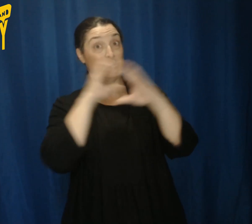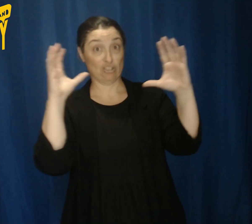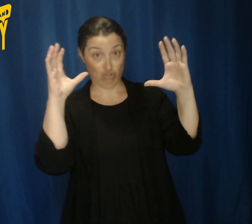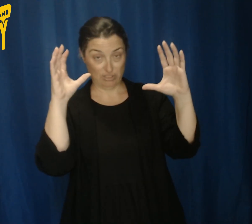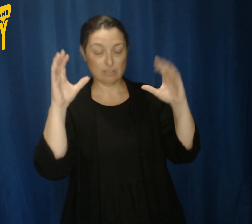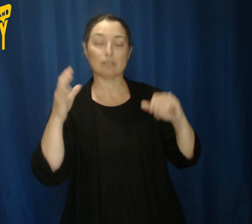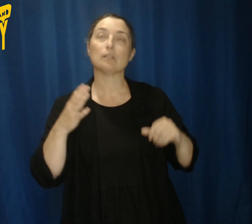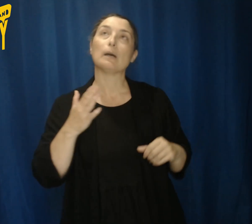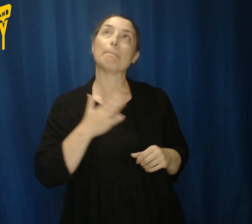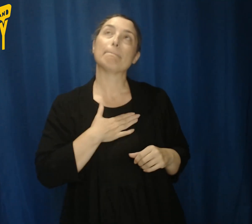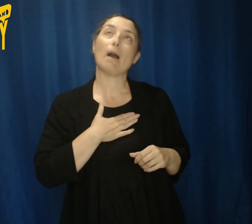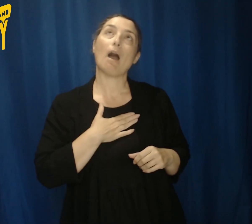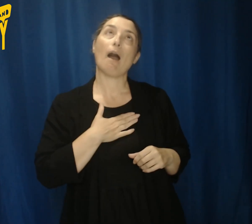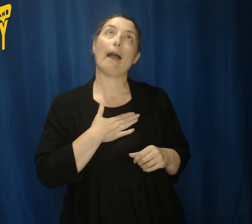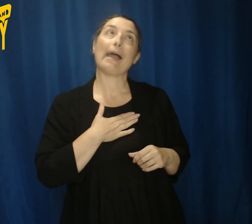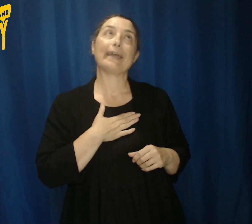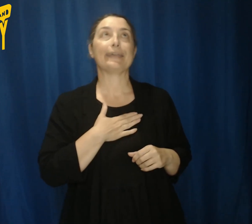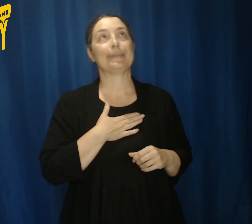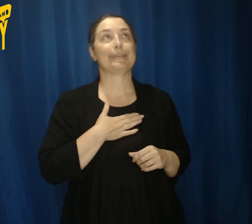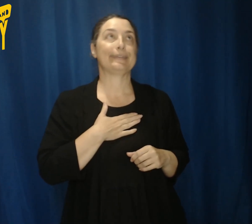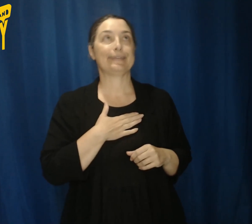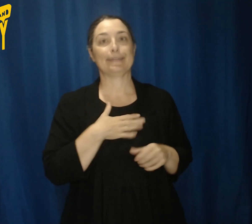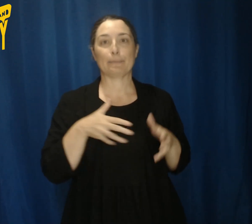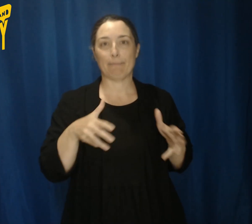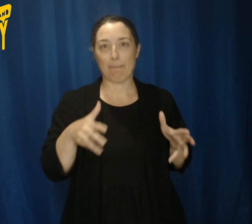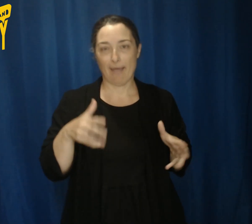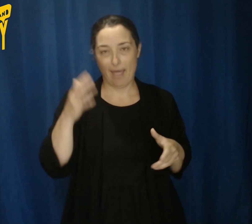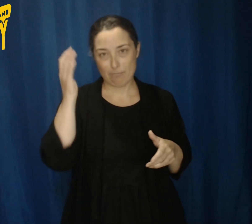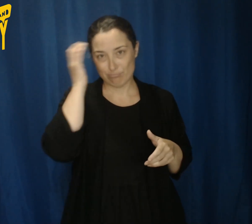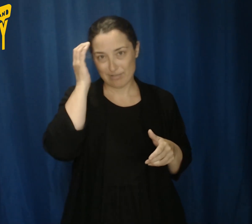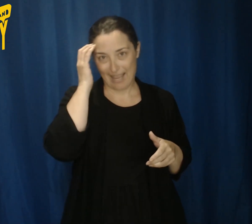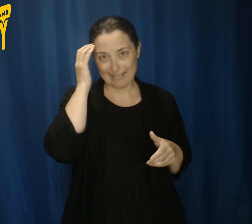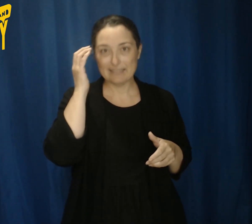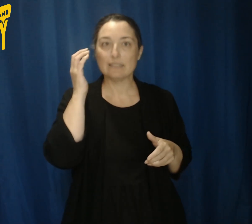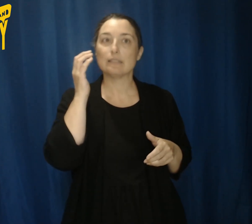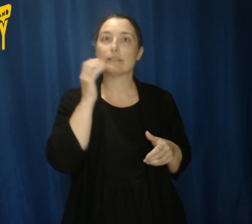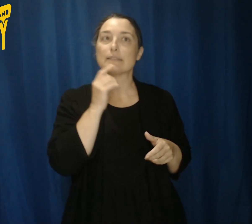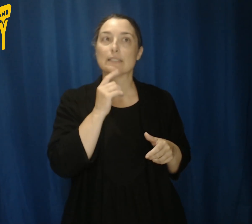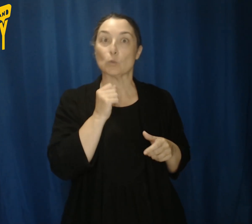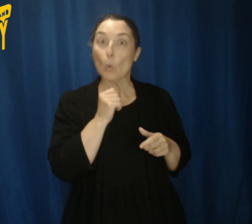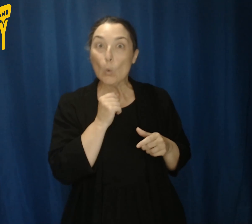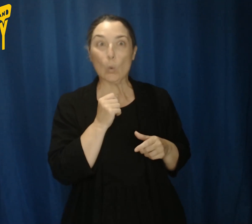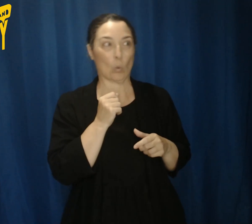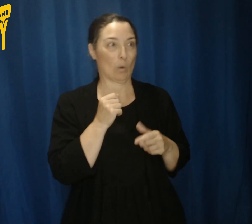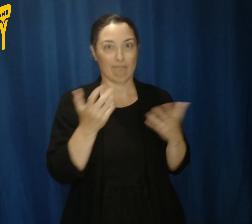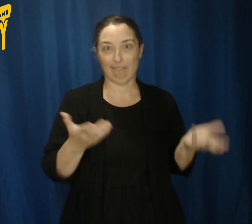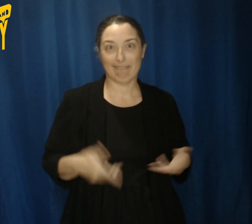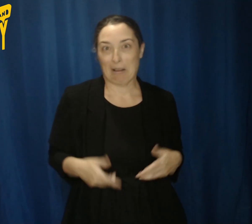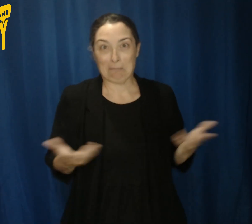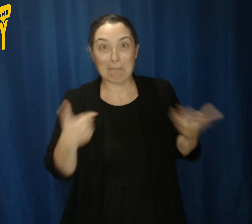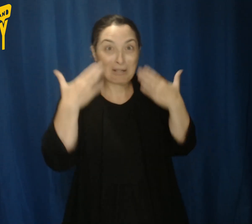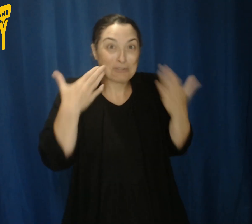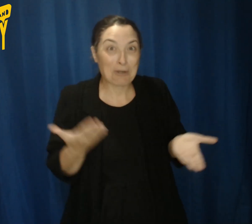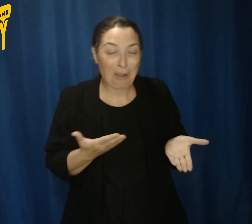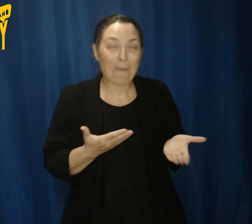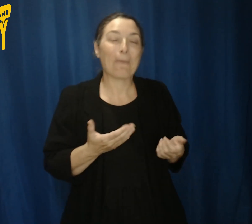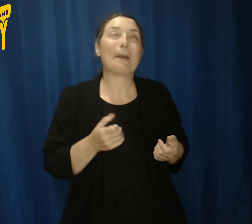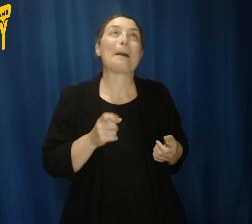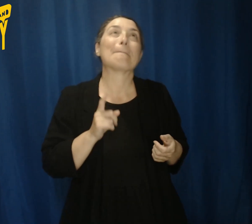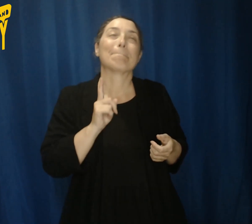My quirky brain that really just loves being the writer goes, God, I can't wait to see. I don't know. But the parameters go